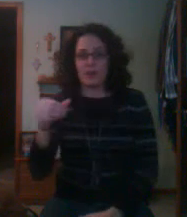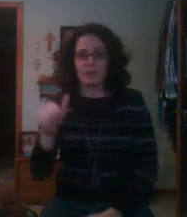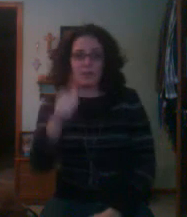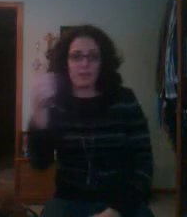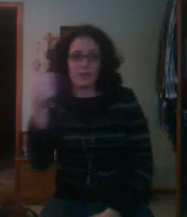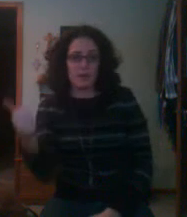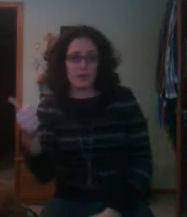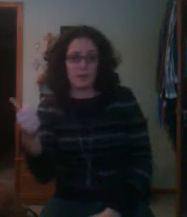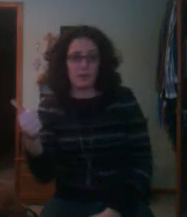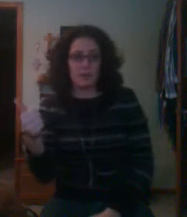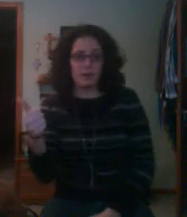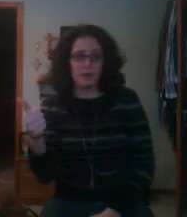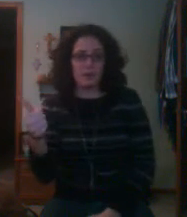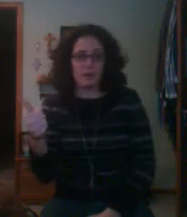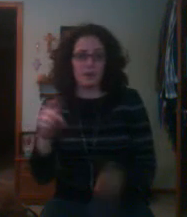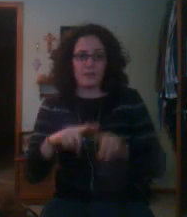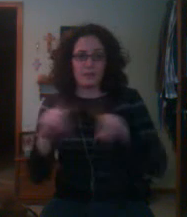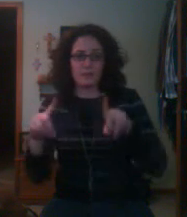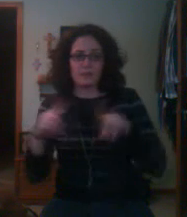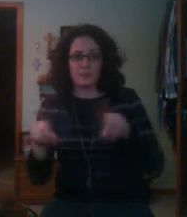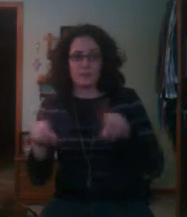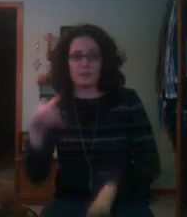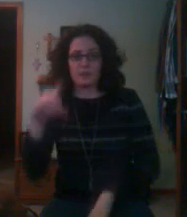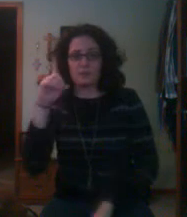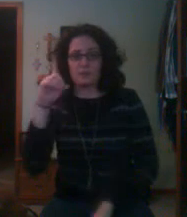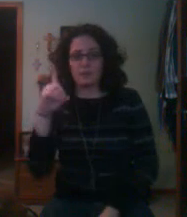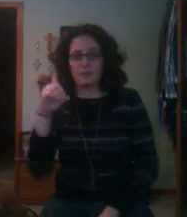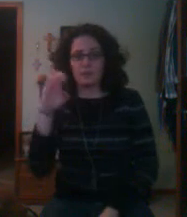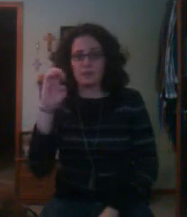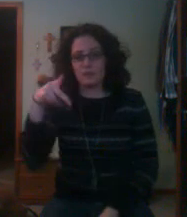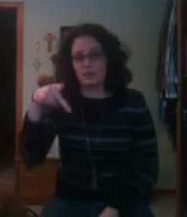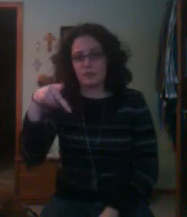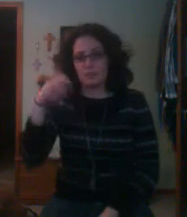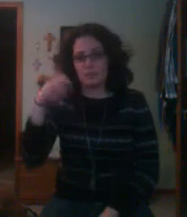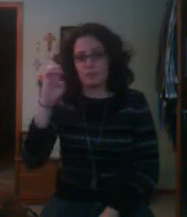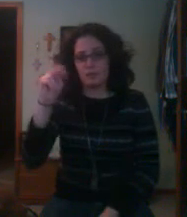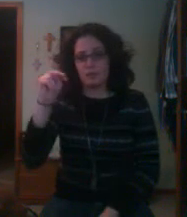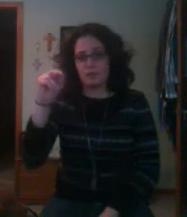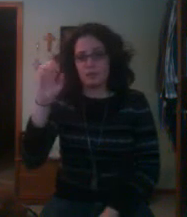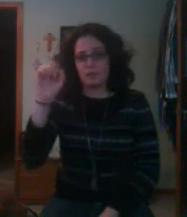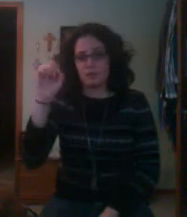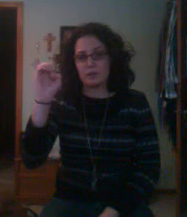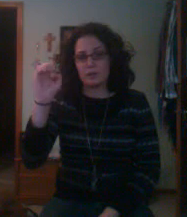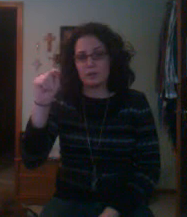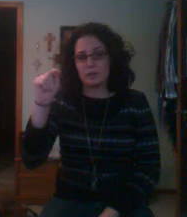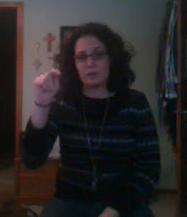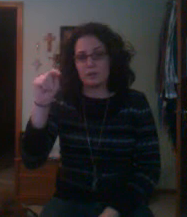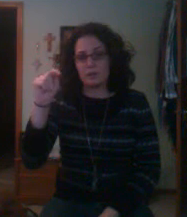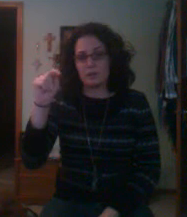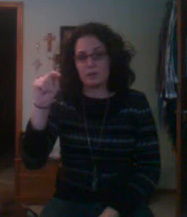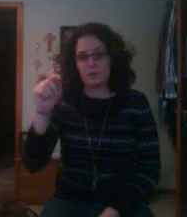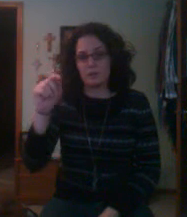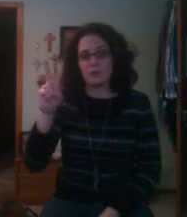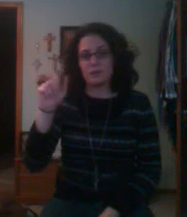for this experiment. And the control group is going to be the corn that's grown in the normal soil. So we would have, you know, maybe 20 corn